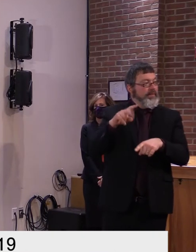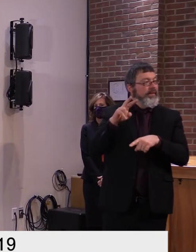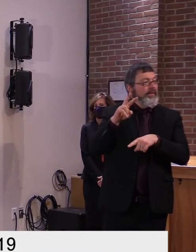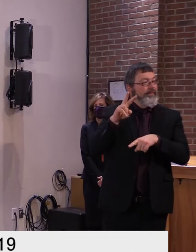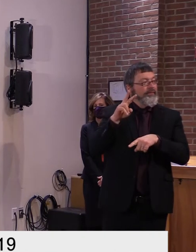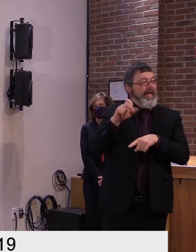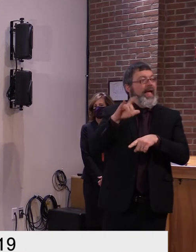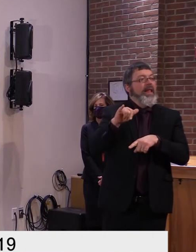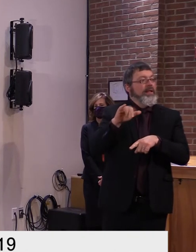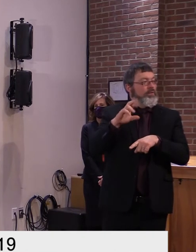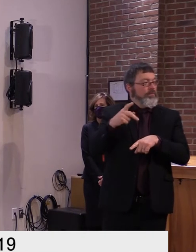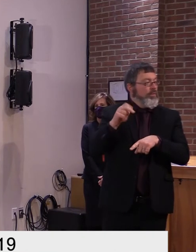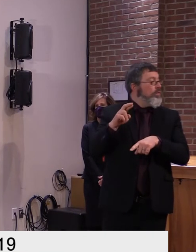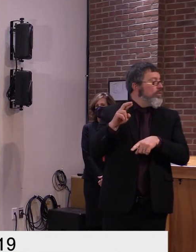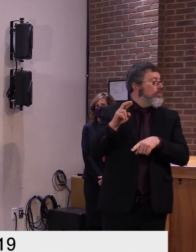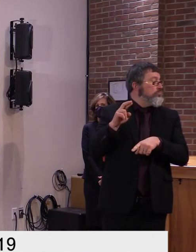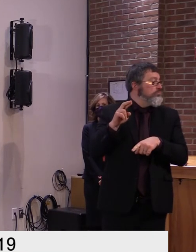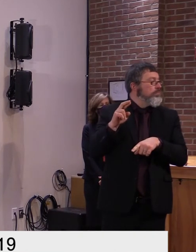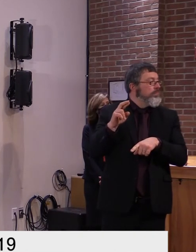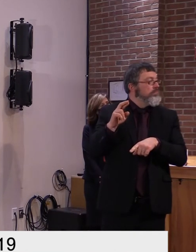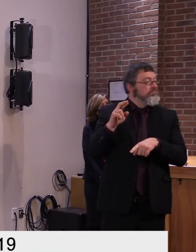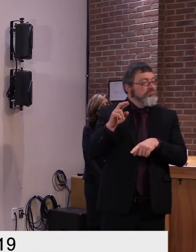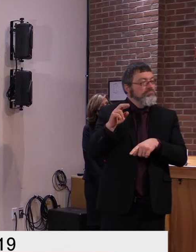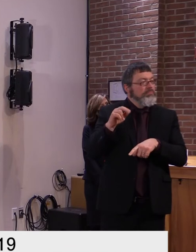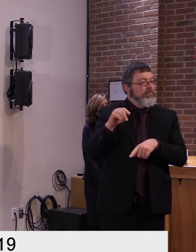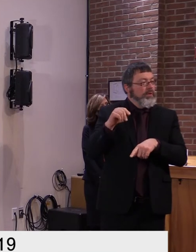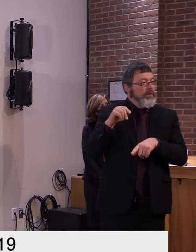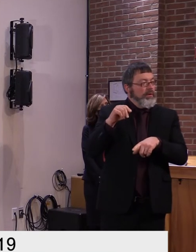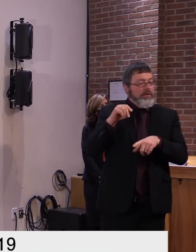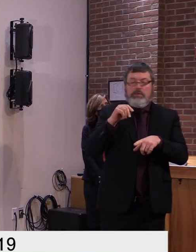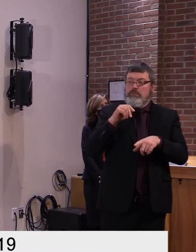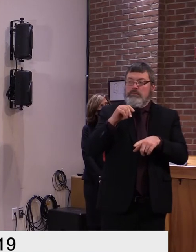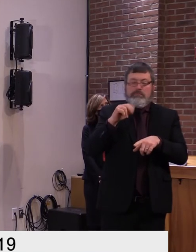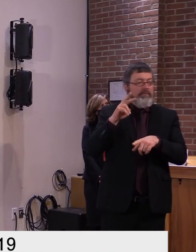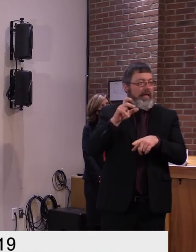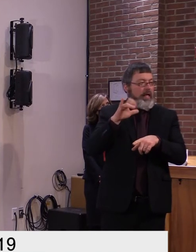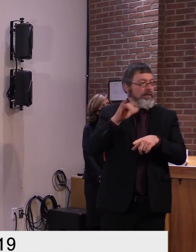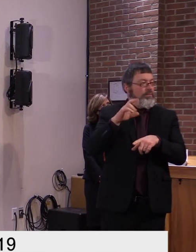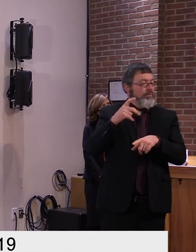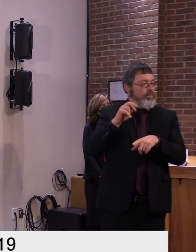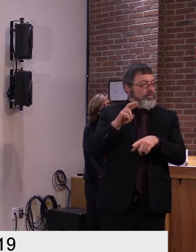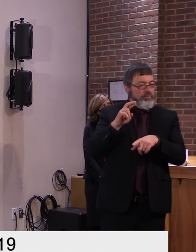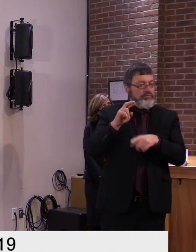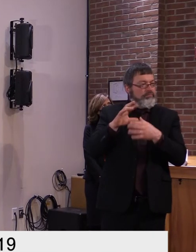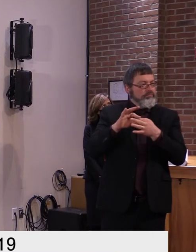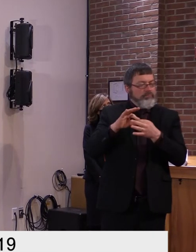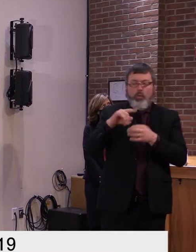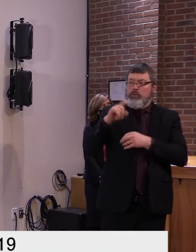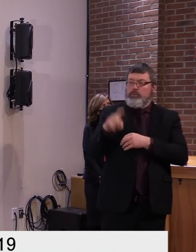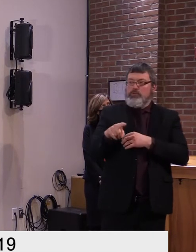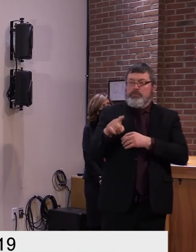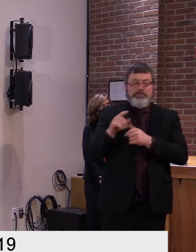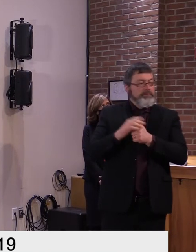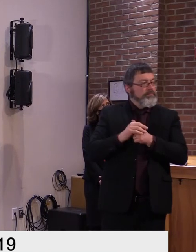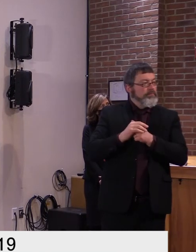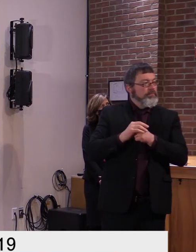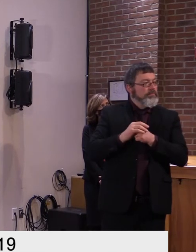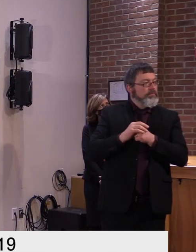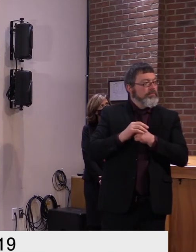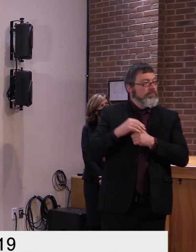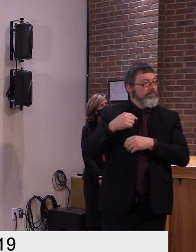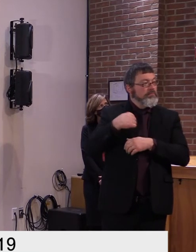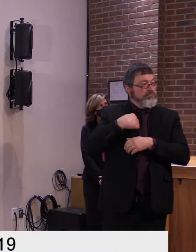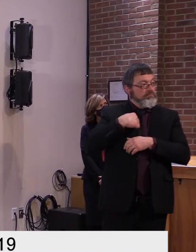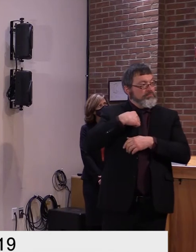Hello. I had a reader ask me this week whether people who have tested positive with a PCR test for